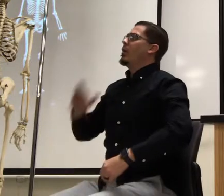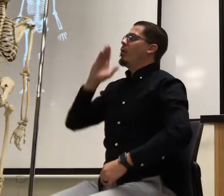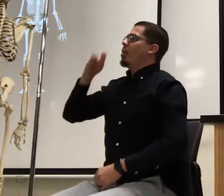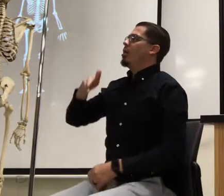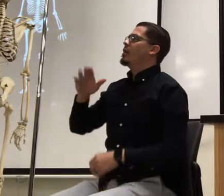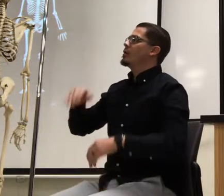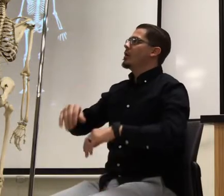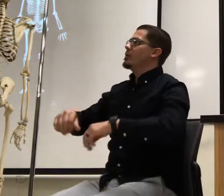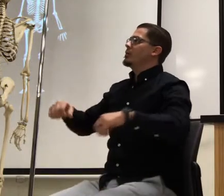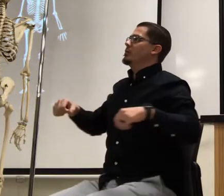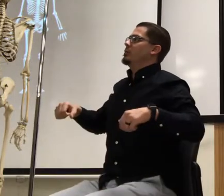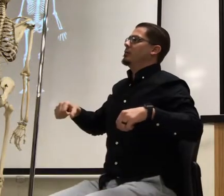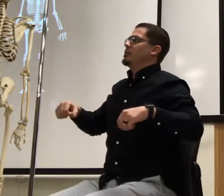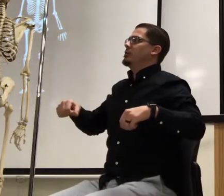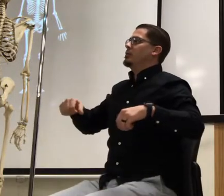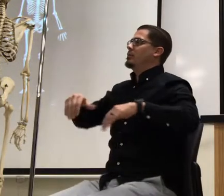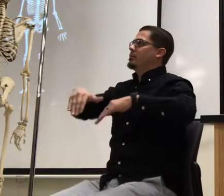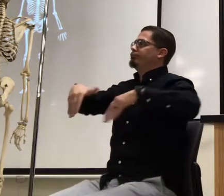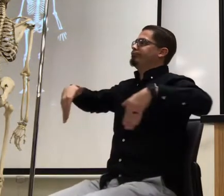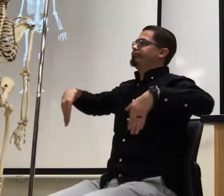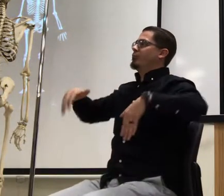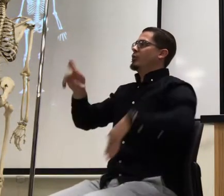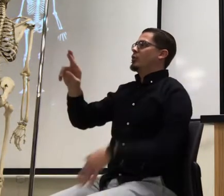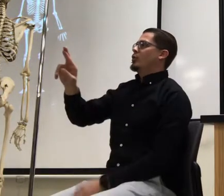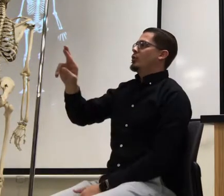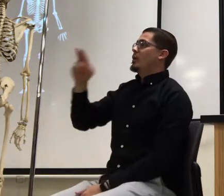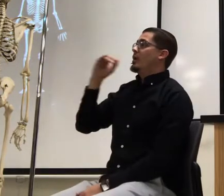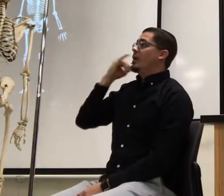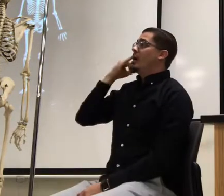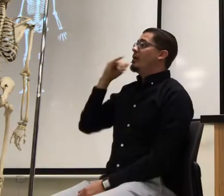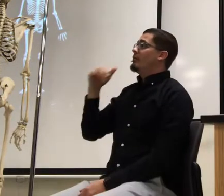You can retract the scapula.